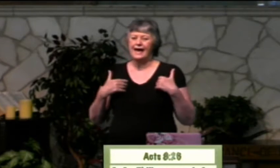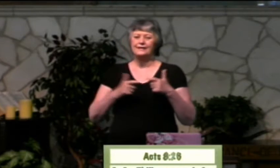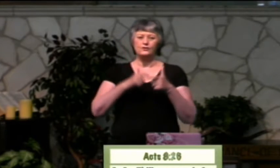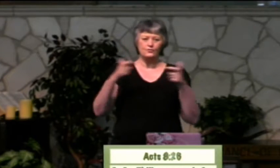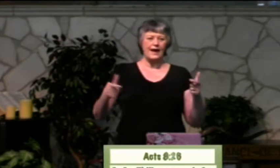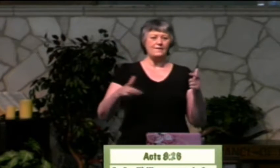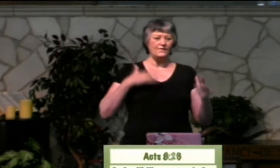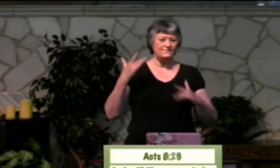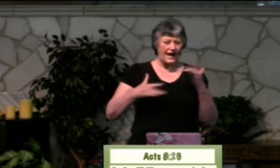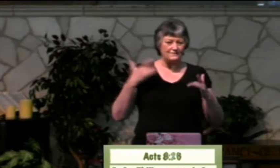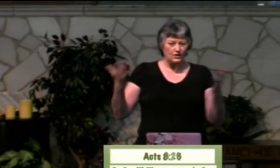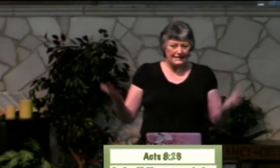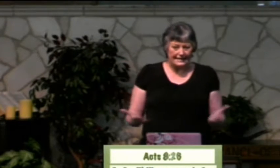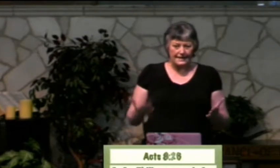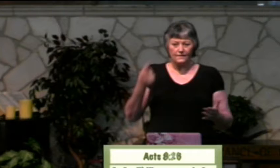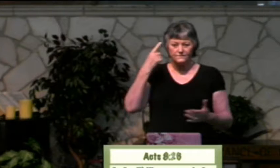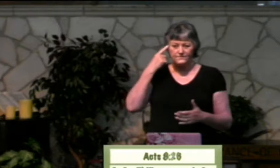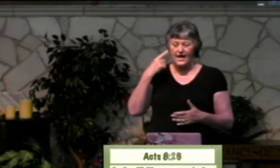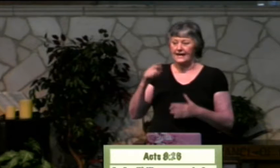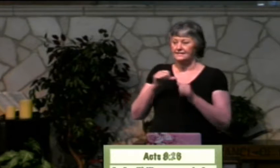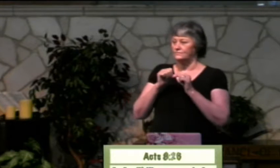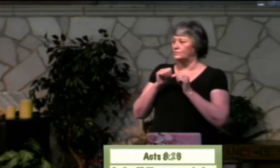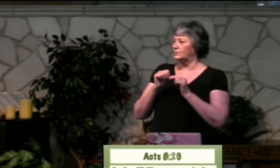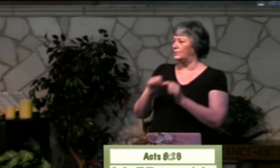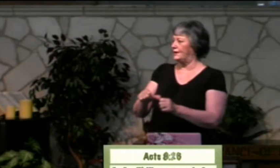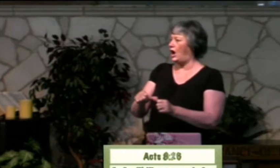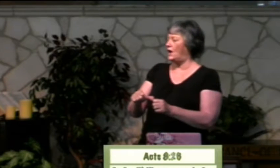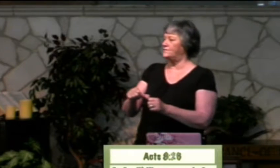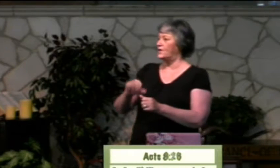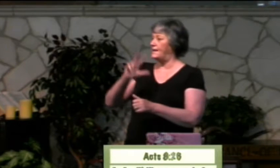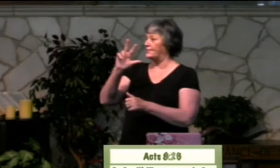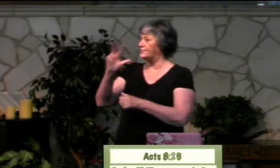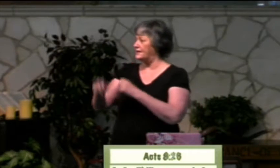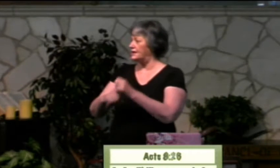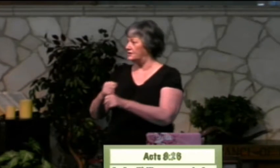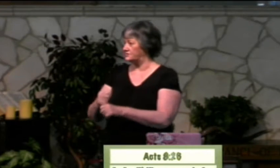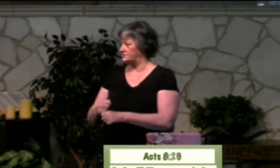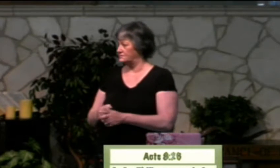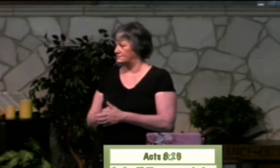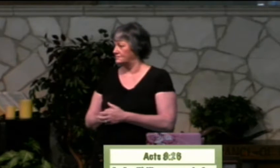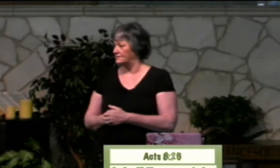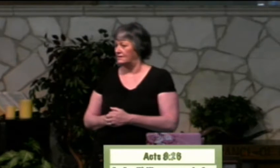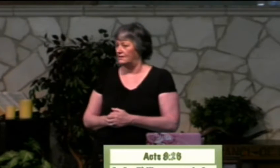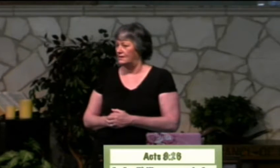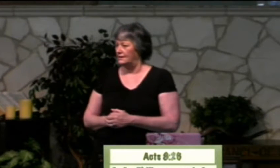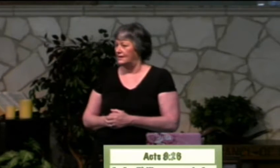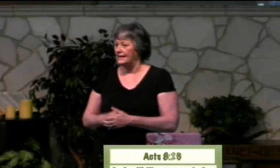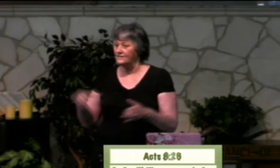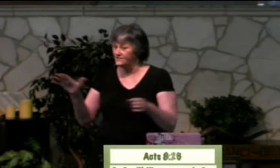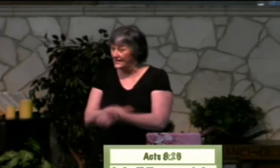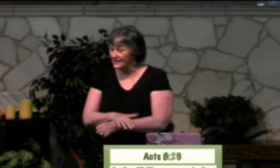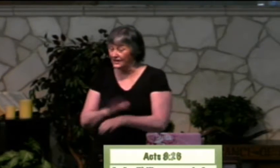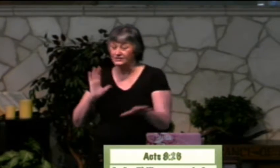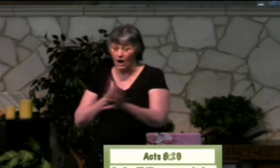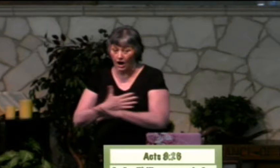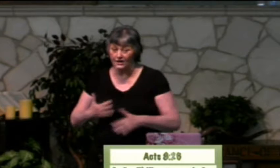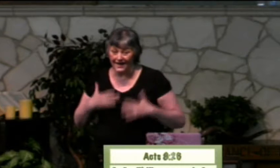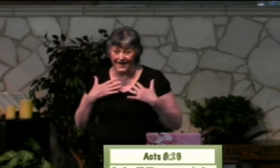a great revival here that went on for about 3 years. It filled our lives,